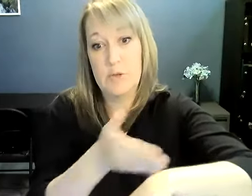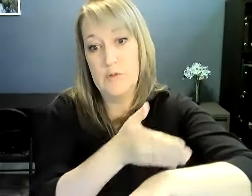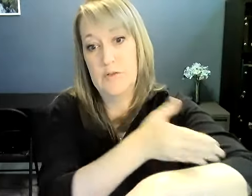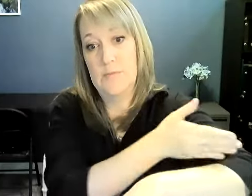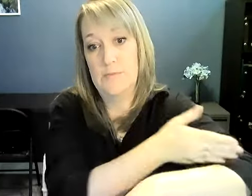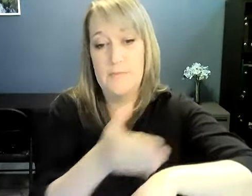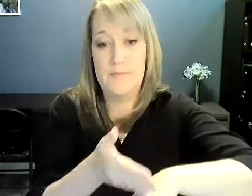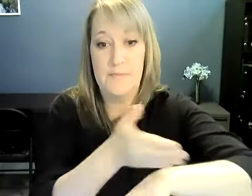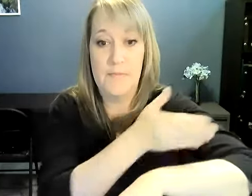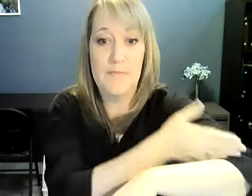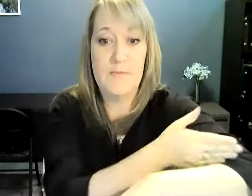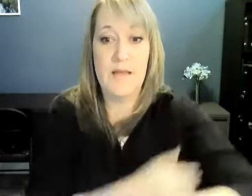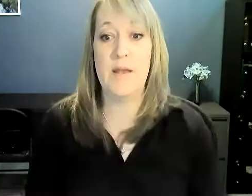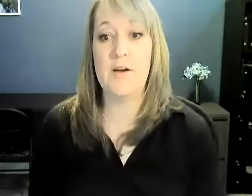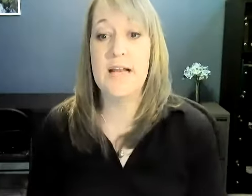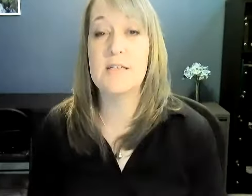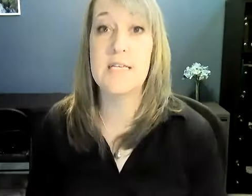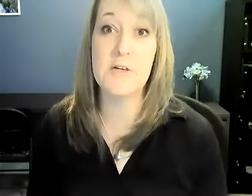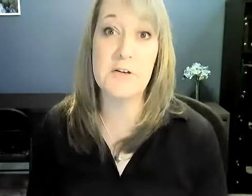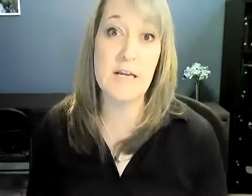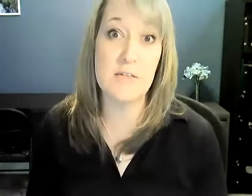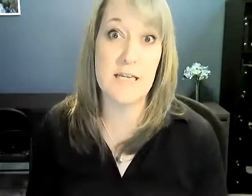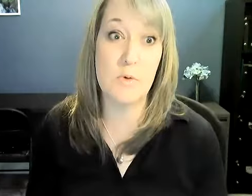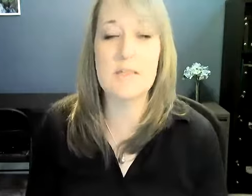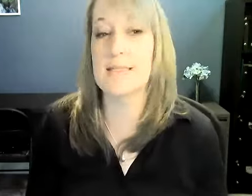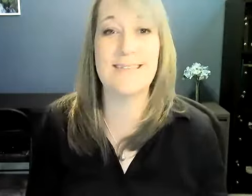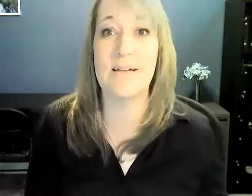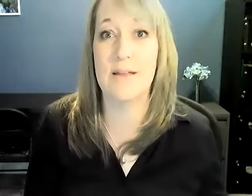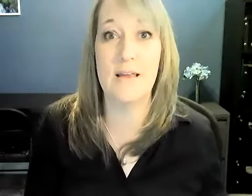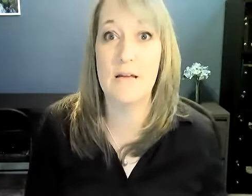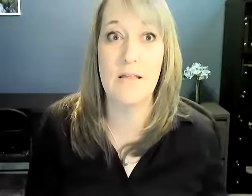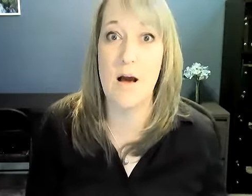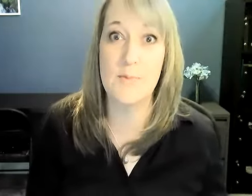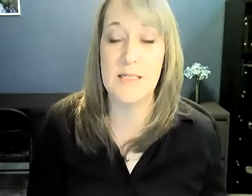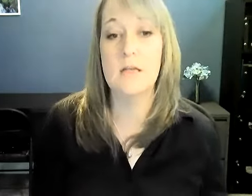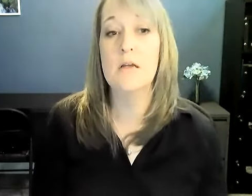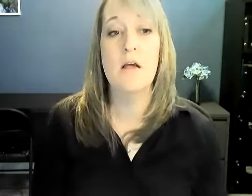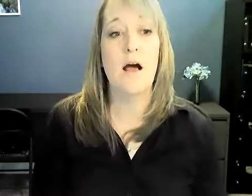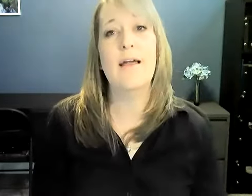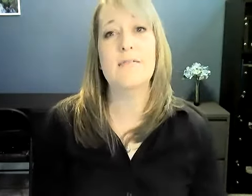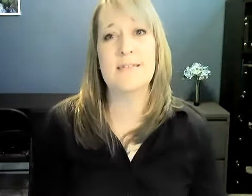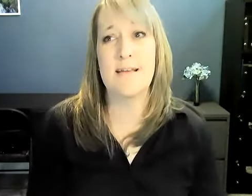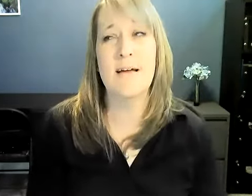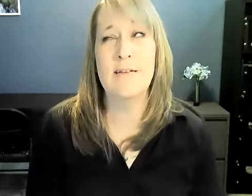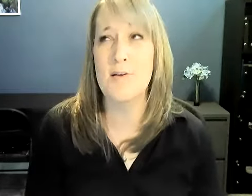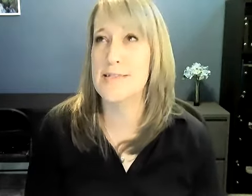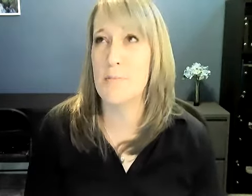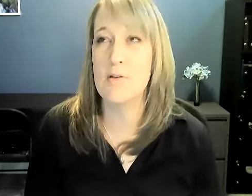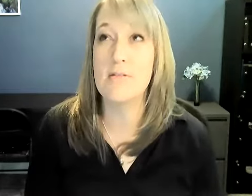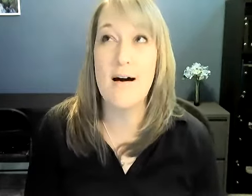Improve, get better. Now, deteriorate or to get worse is exactly the opposite. I haven't signed all summer long.